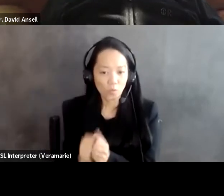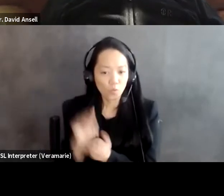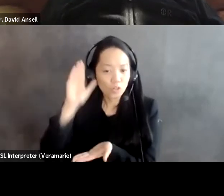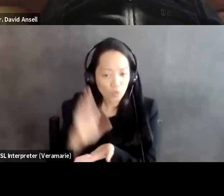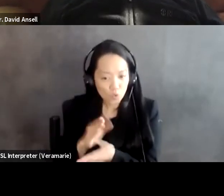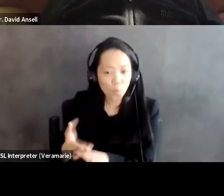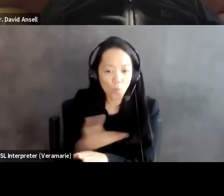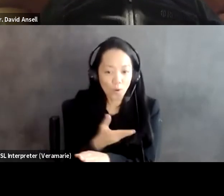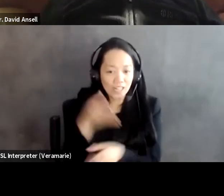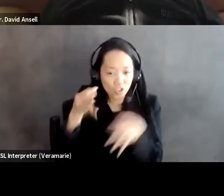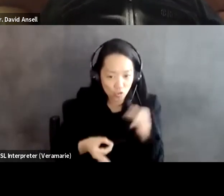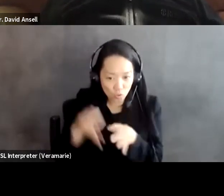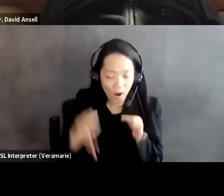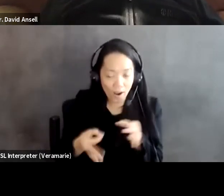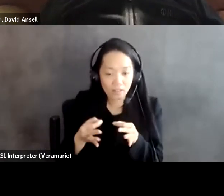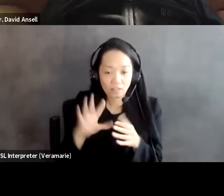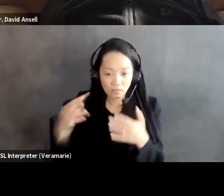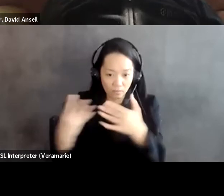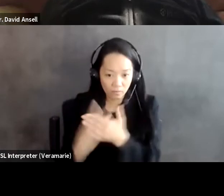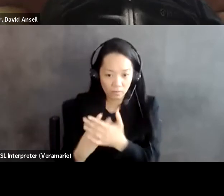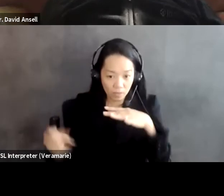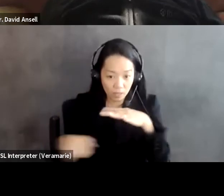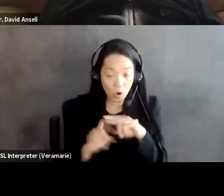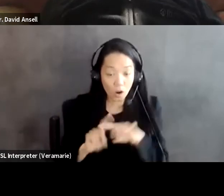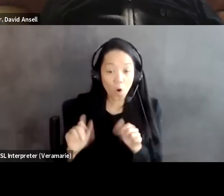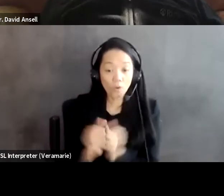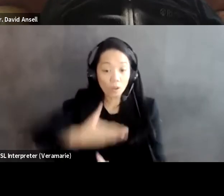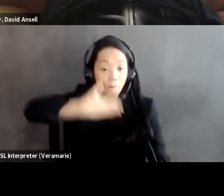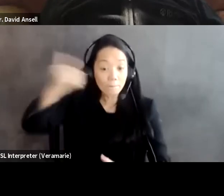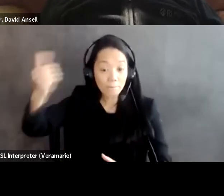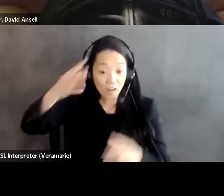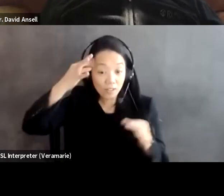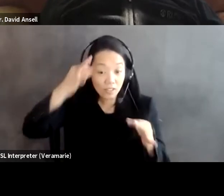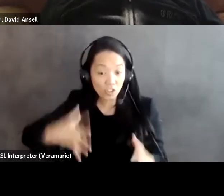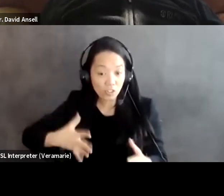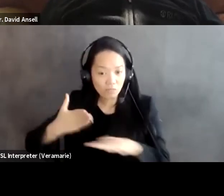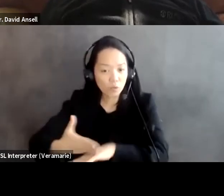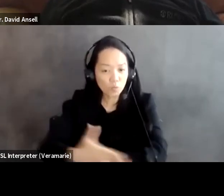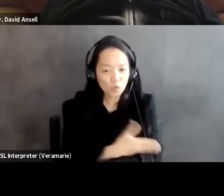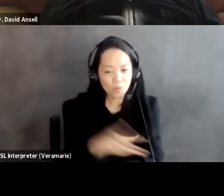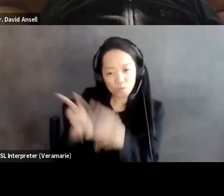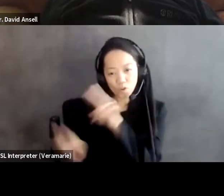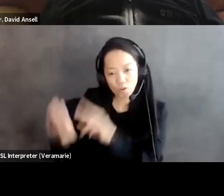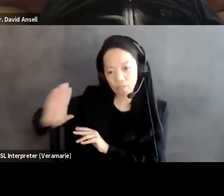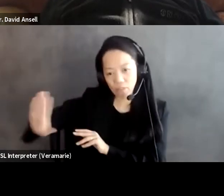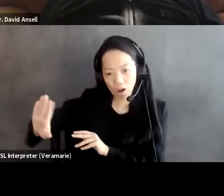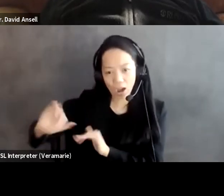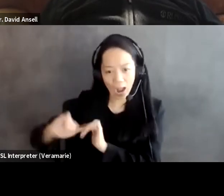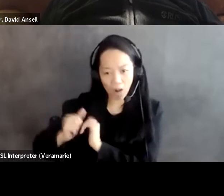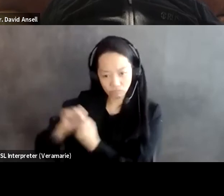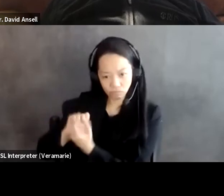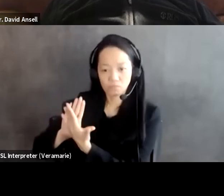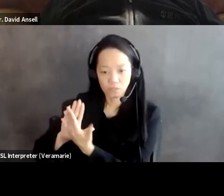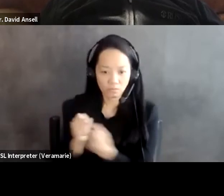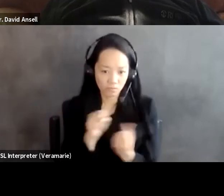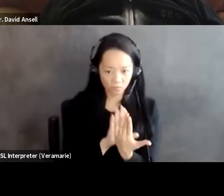we can sharpen the laws, and we can make better decisions about the specific amount of people, specific people who may need